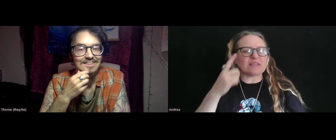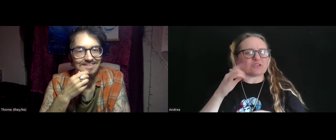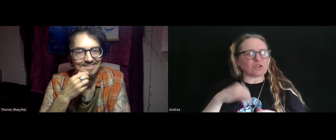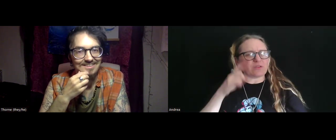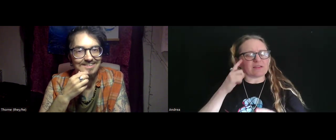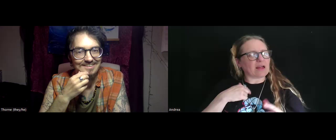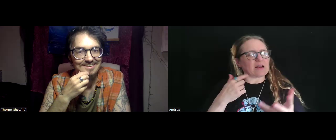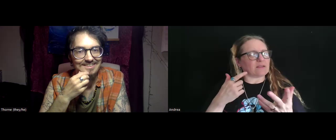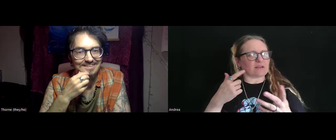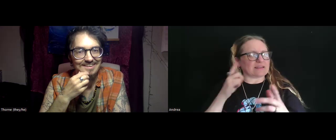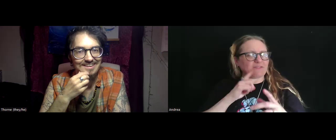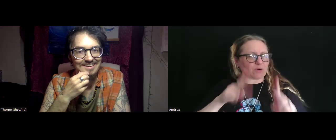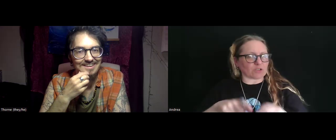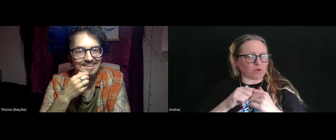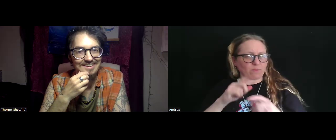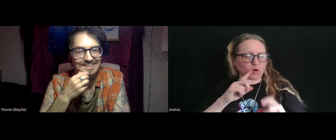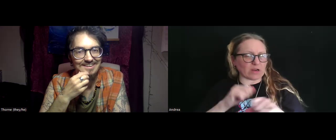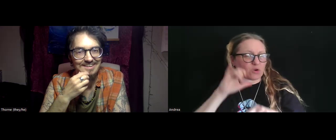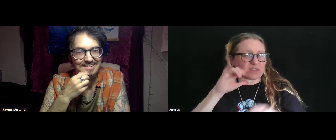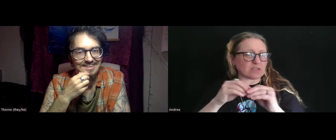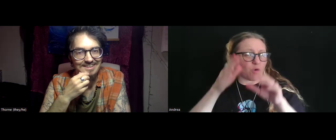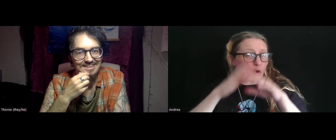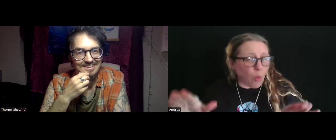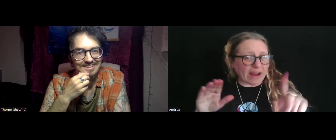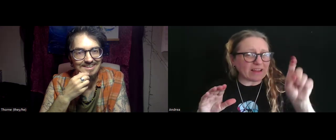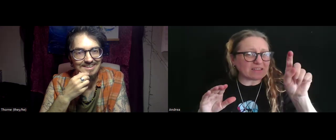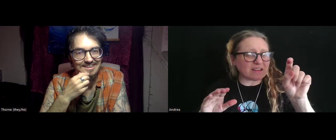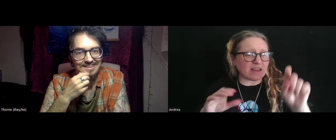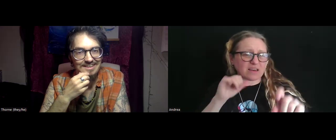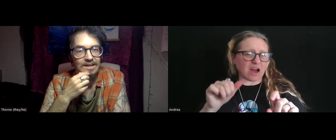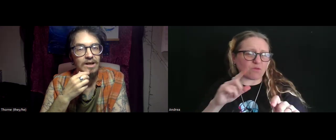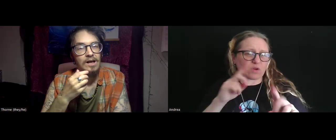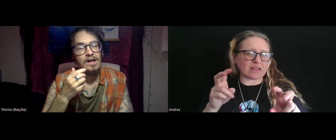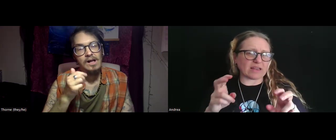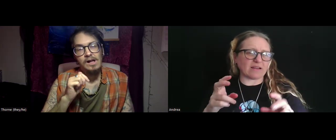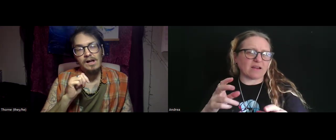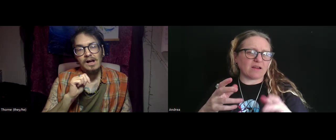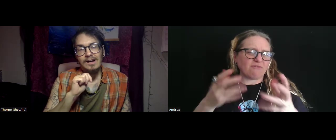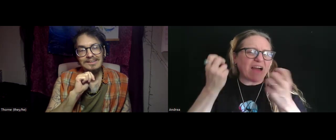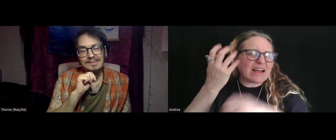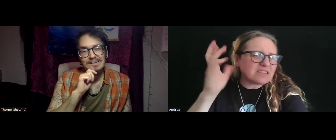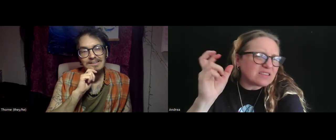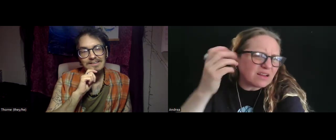do you think that the deaf person with Mercury in Taurus is more quiet and not really fast? I